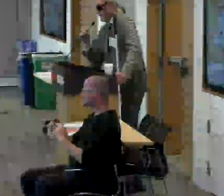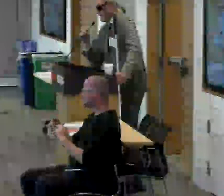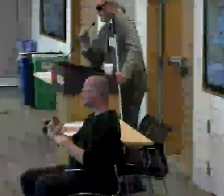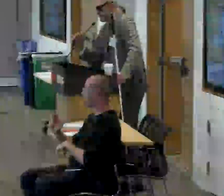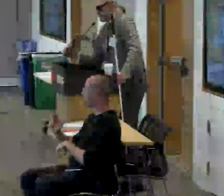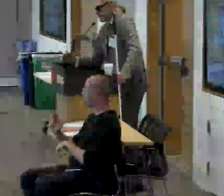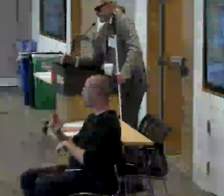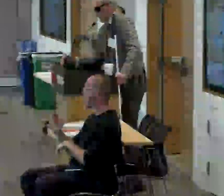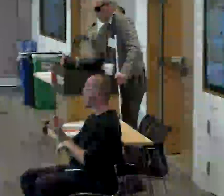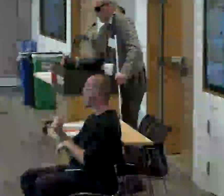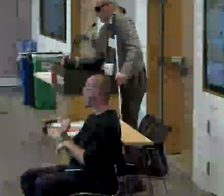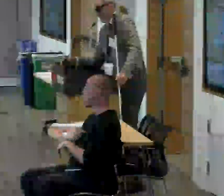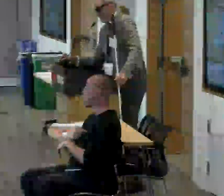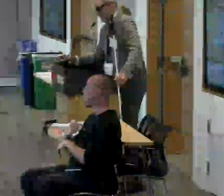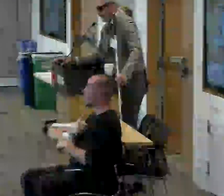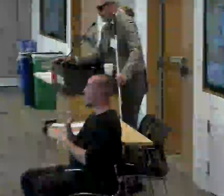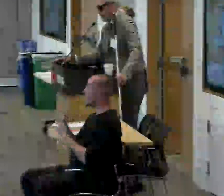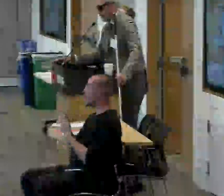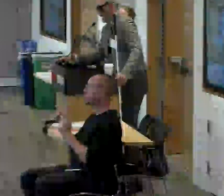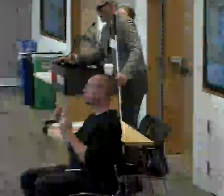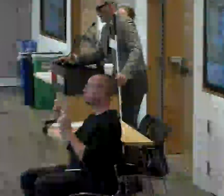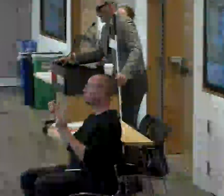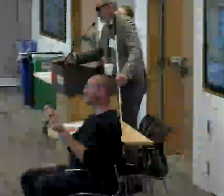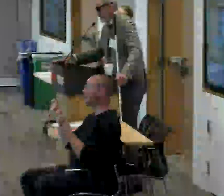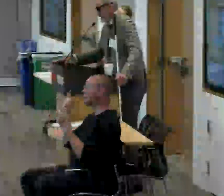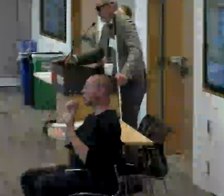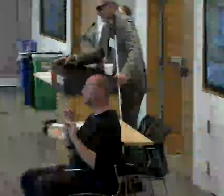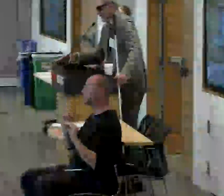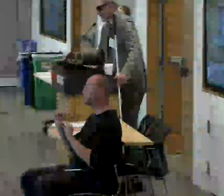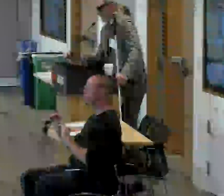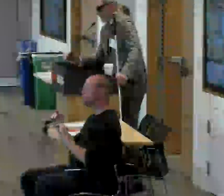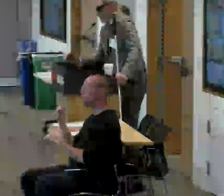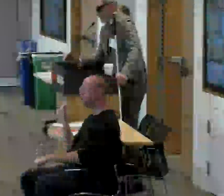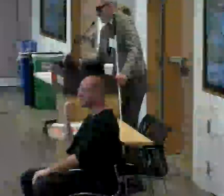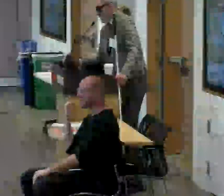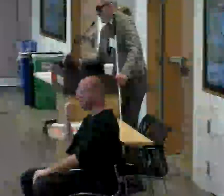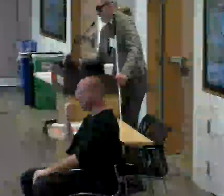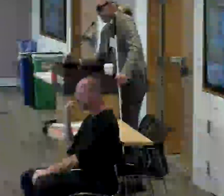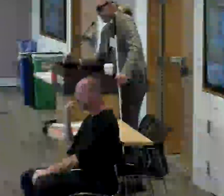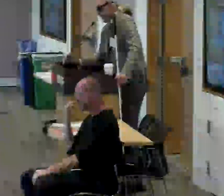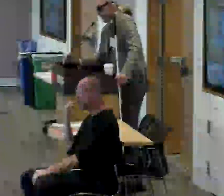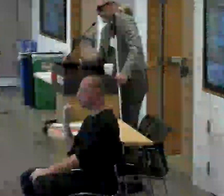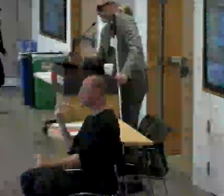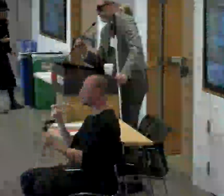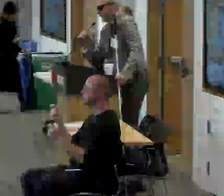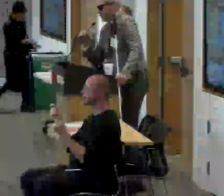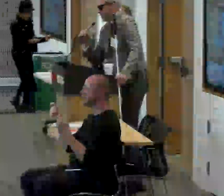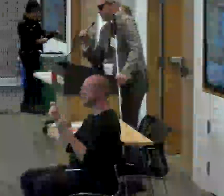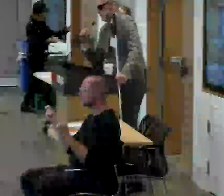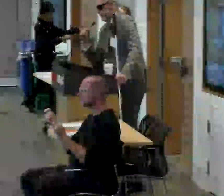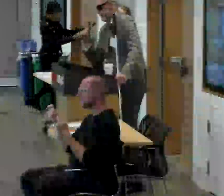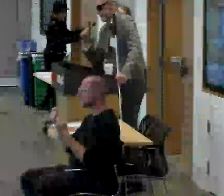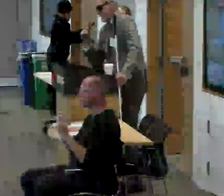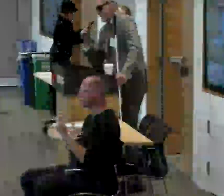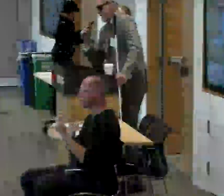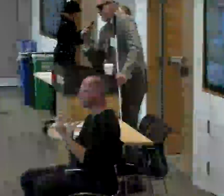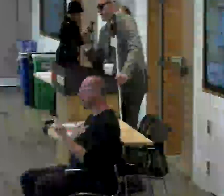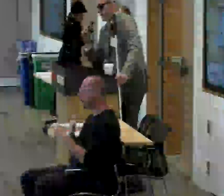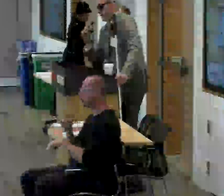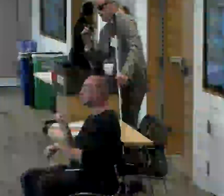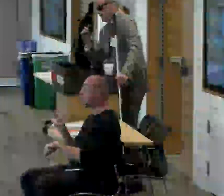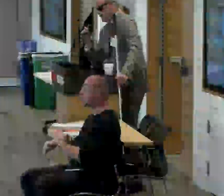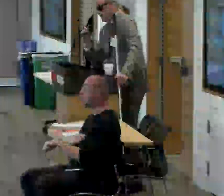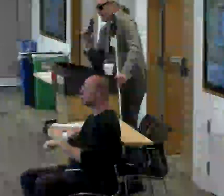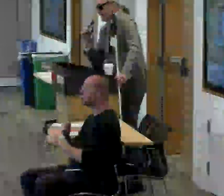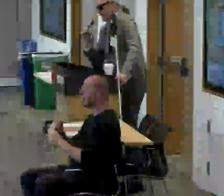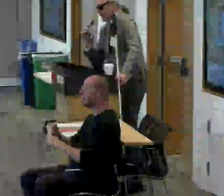had a huge celebration for our move last year. It was a celebration that we felt was long in the making,